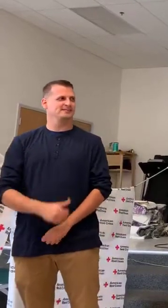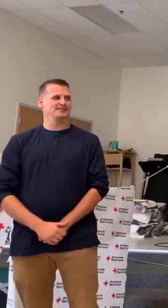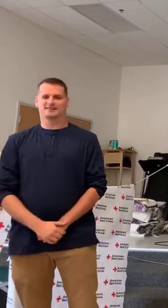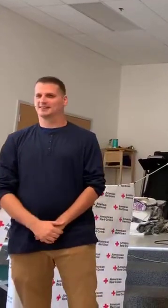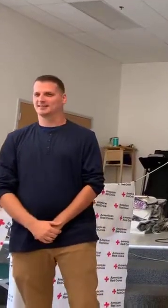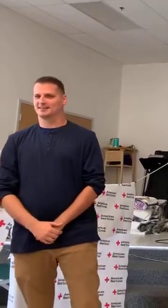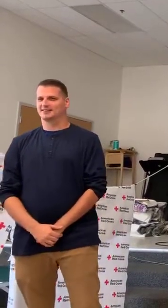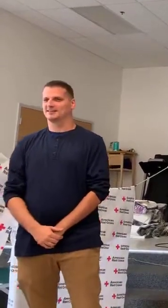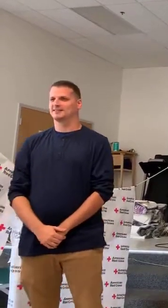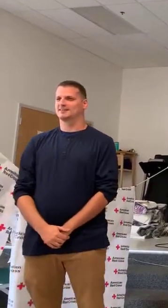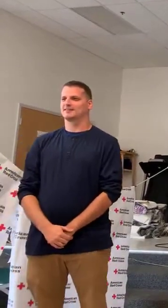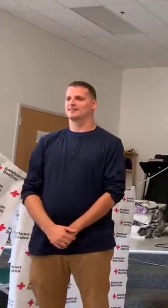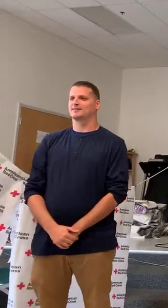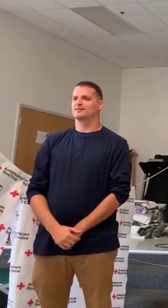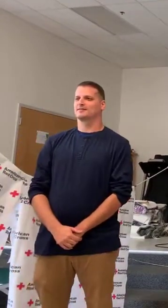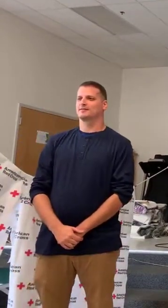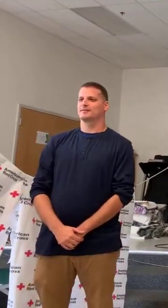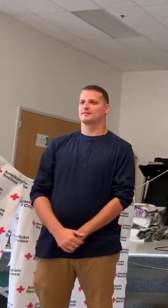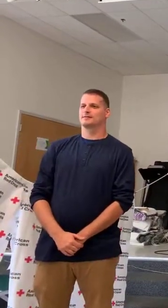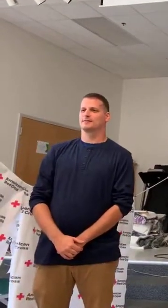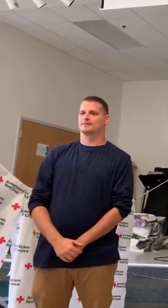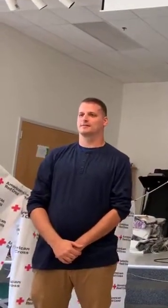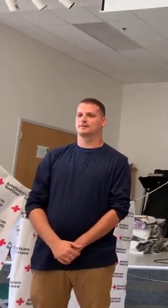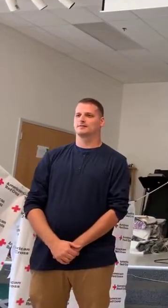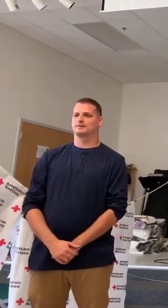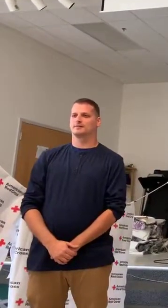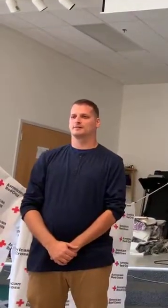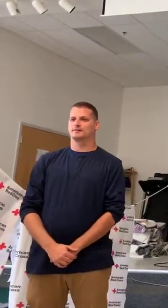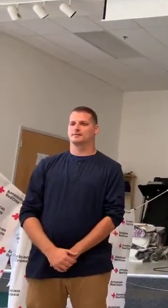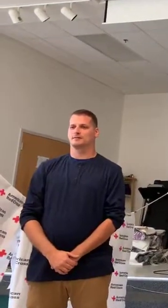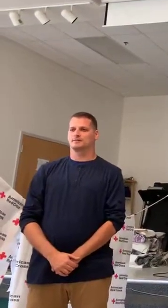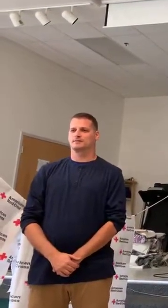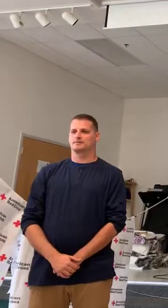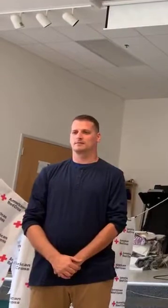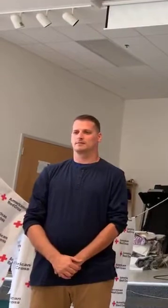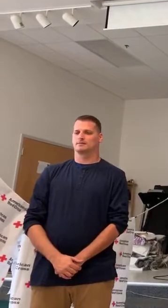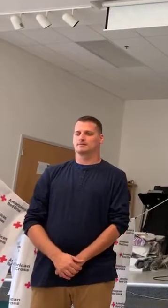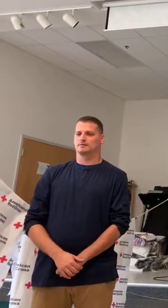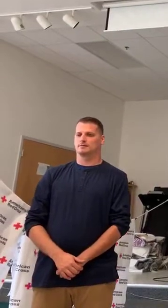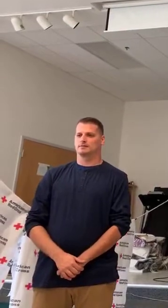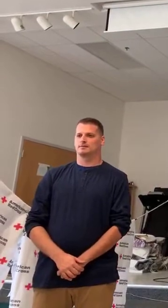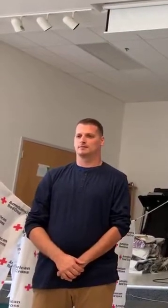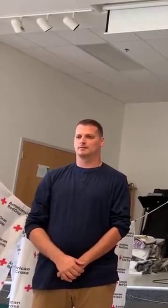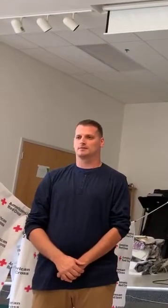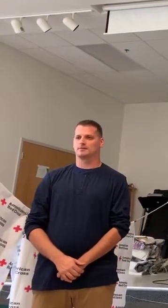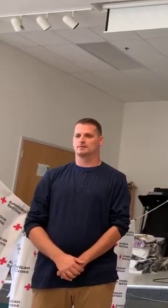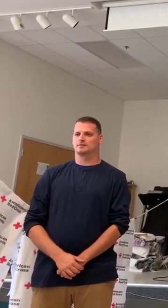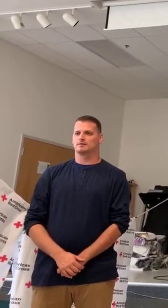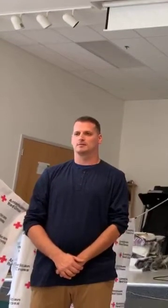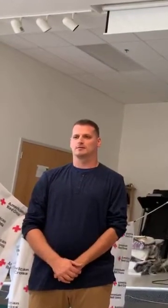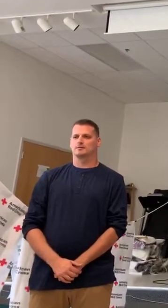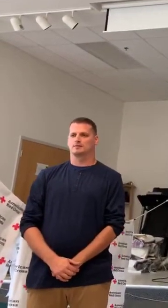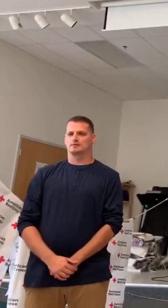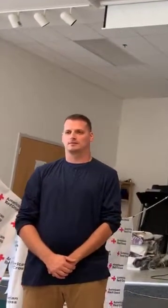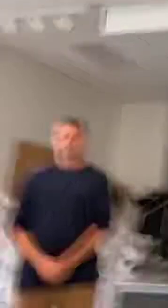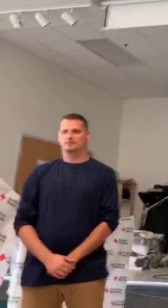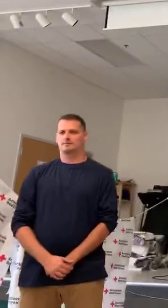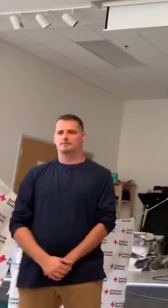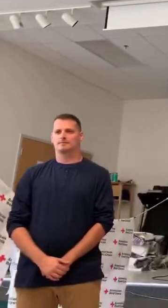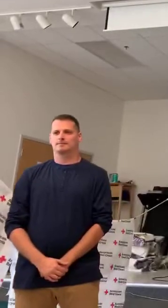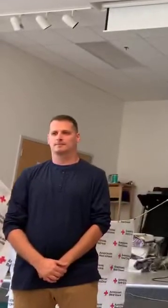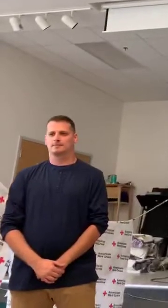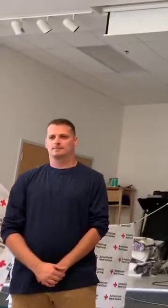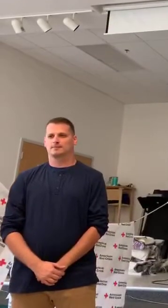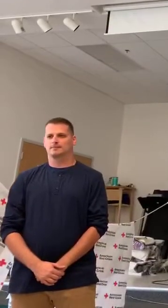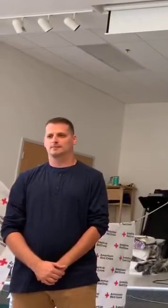For the deaf at home. And then for you at home, if you have more questions, Emery, we can go right into it. Online